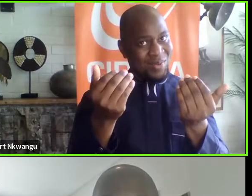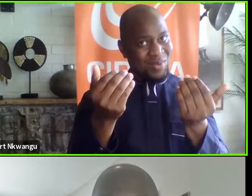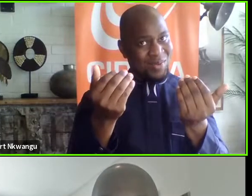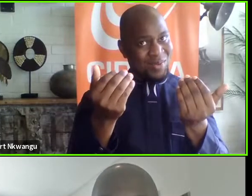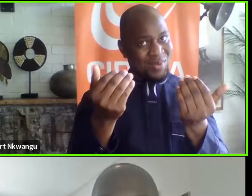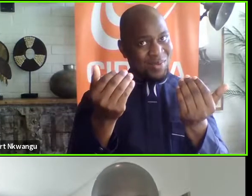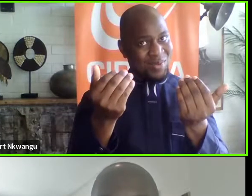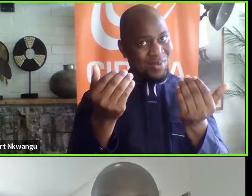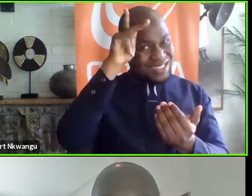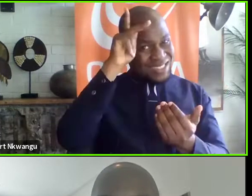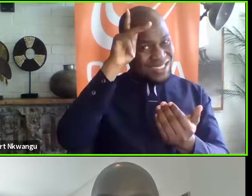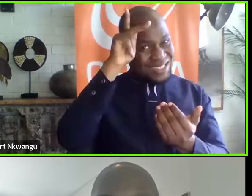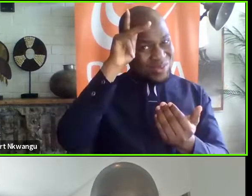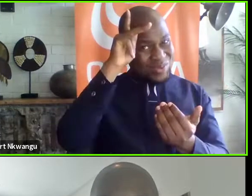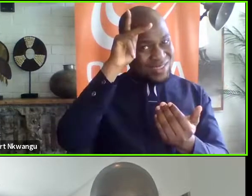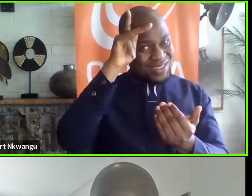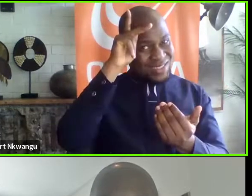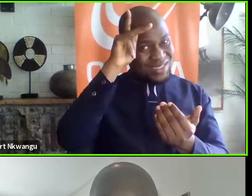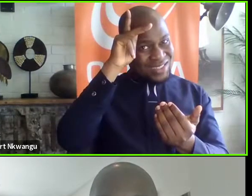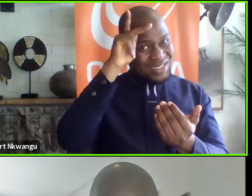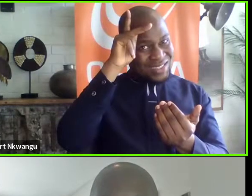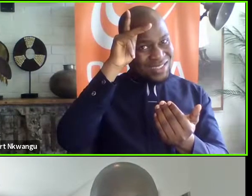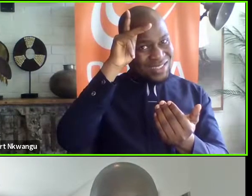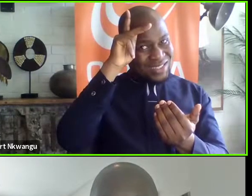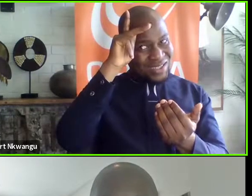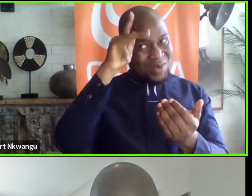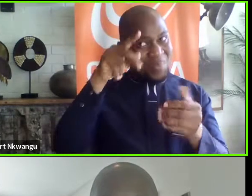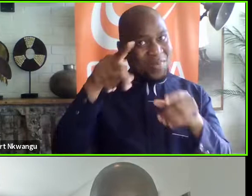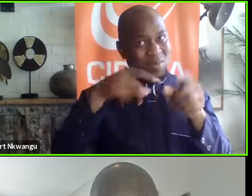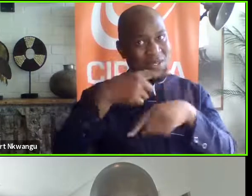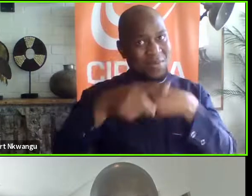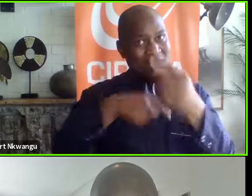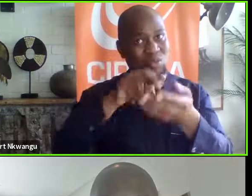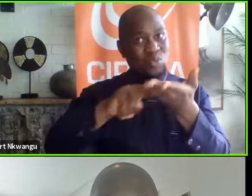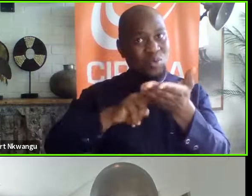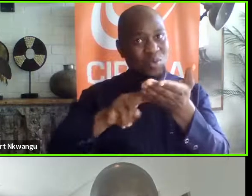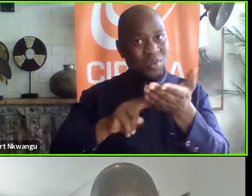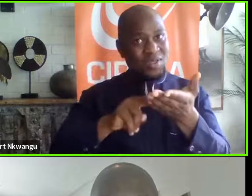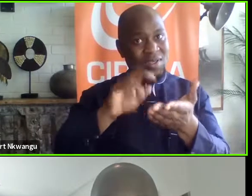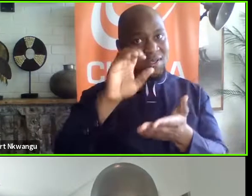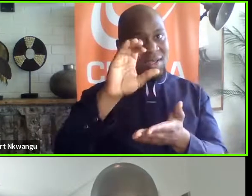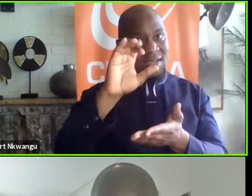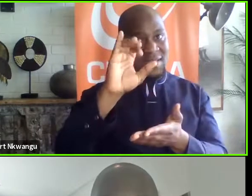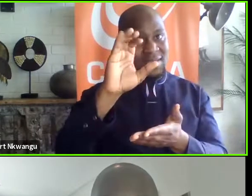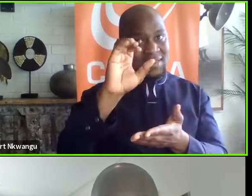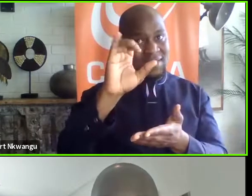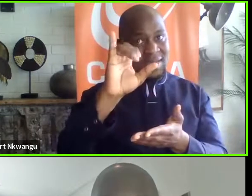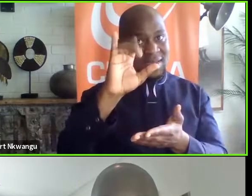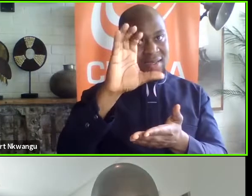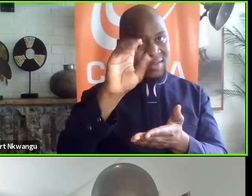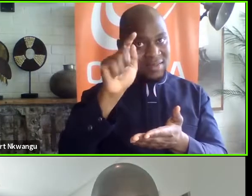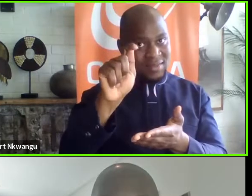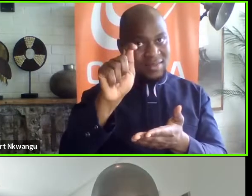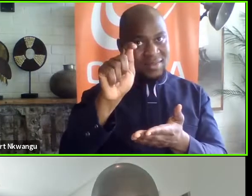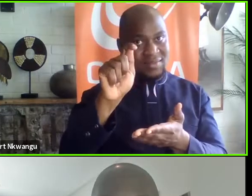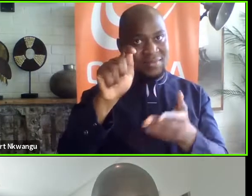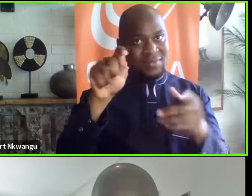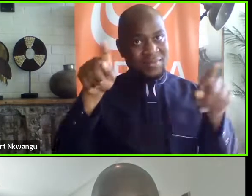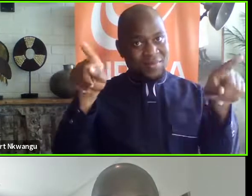we're an NGO. Currently, the skills that people with the disabilities